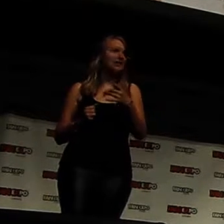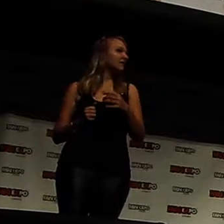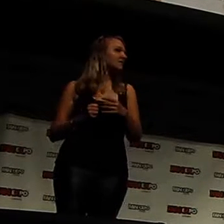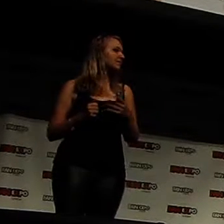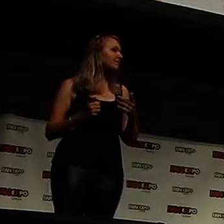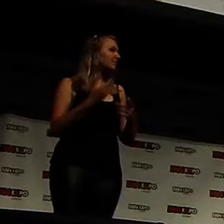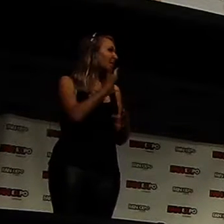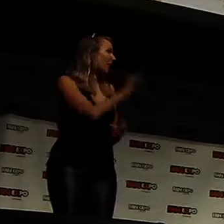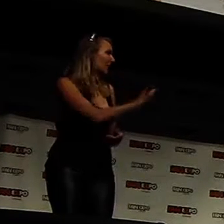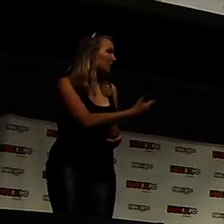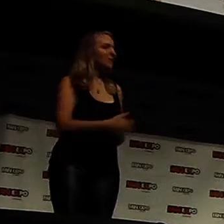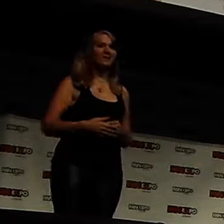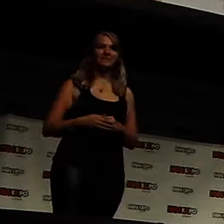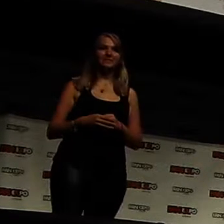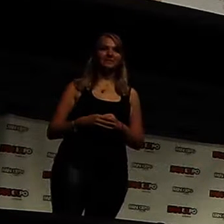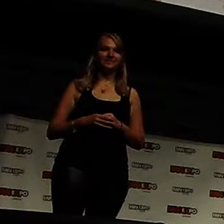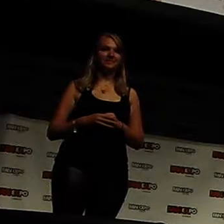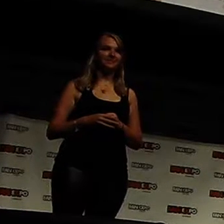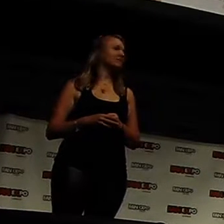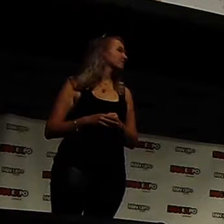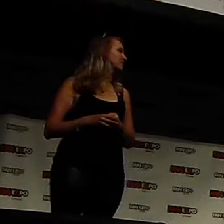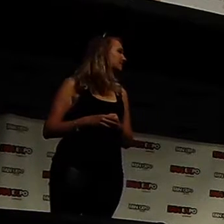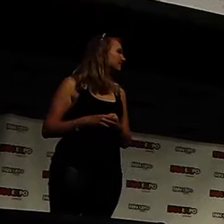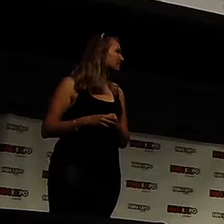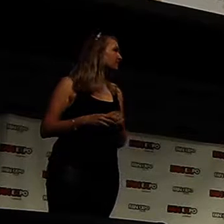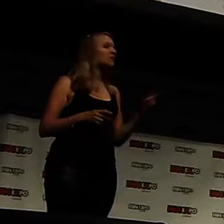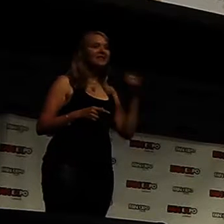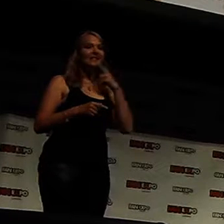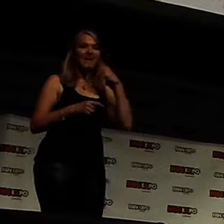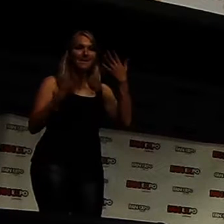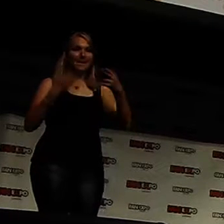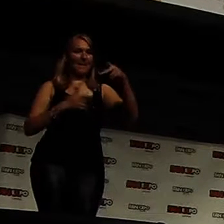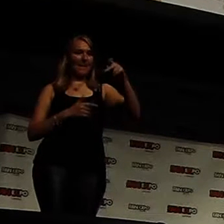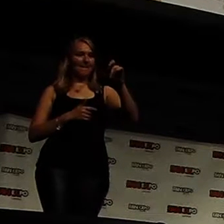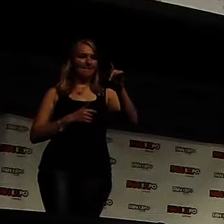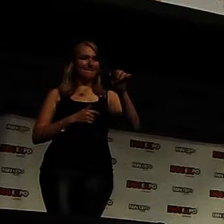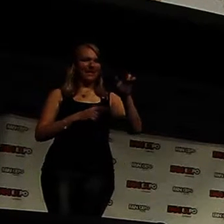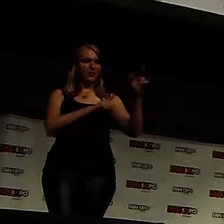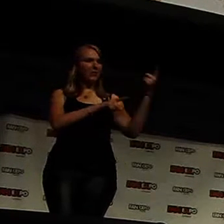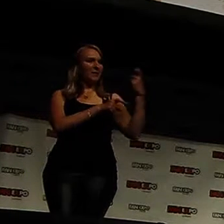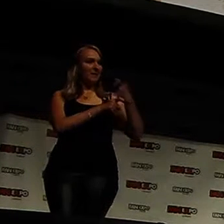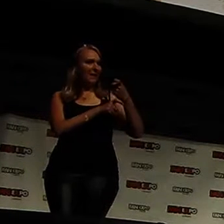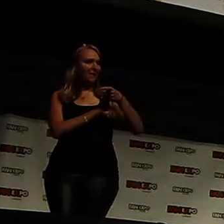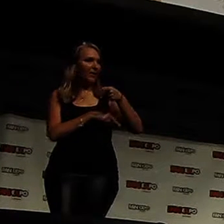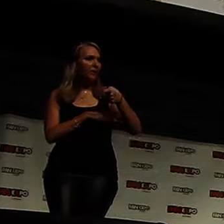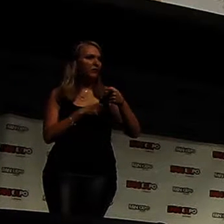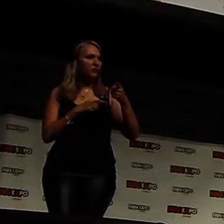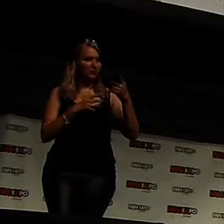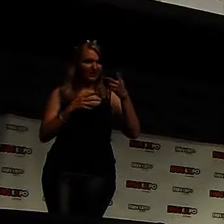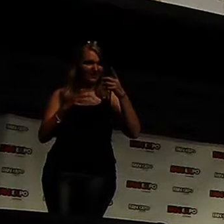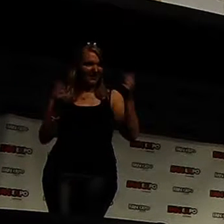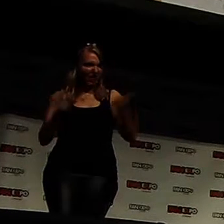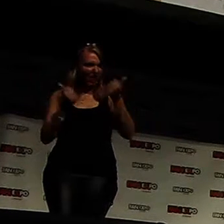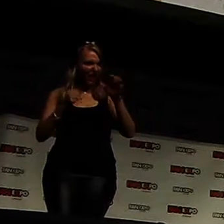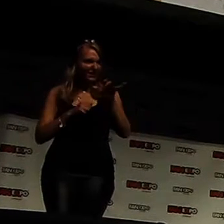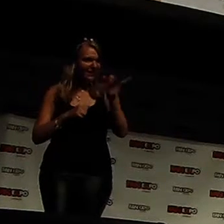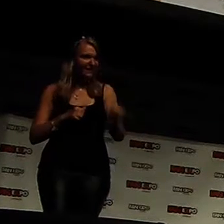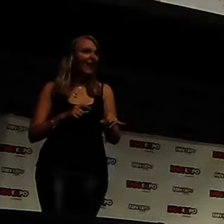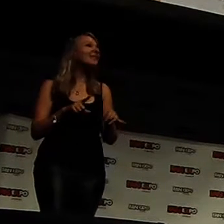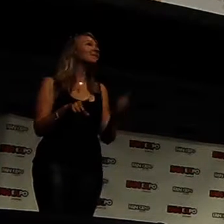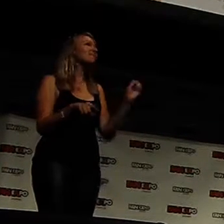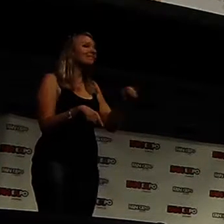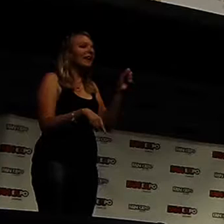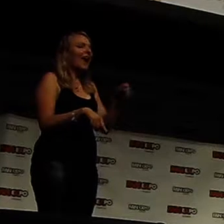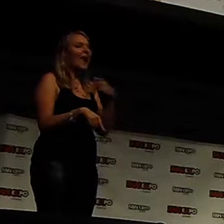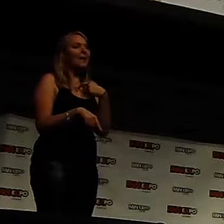Thank you. Thank you. You said Peter might have been making fun of you. Does he make fun of you a lot? My first ever job, I did it